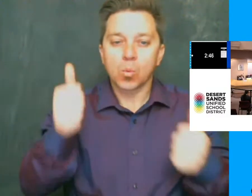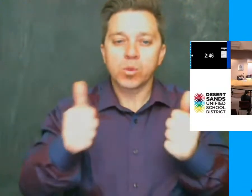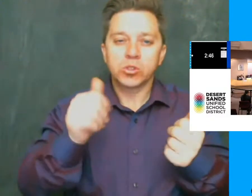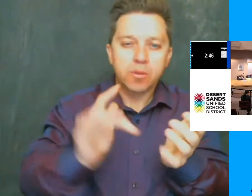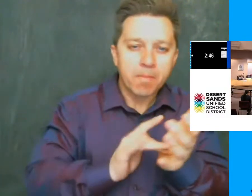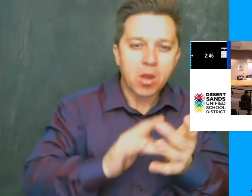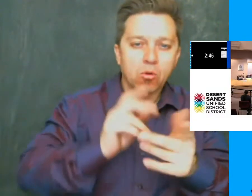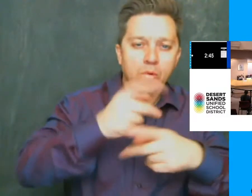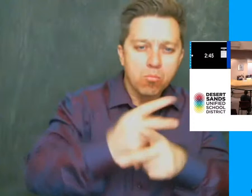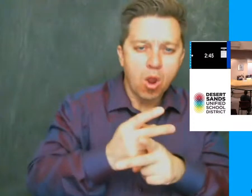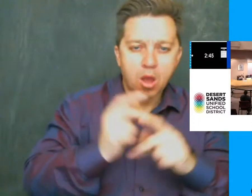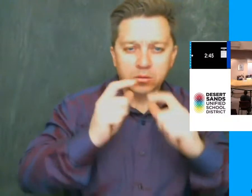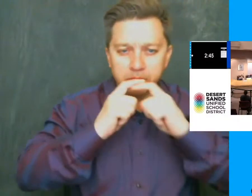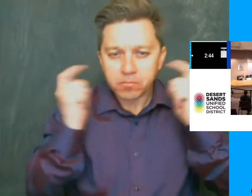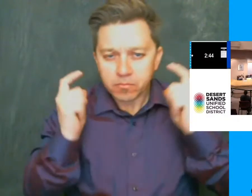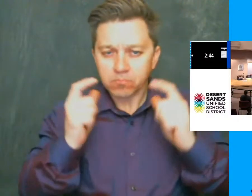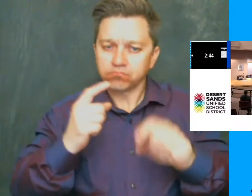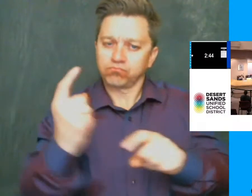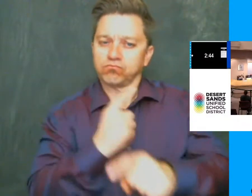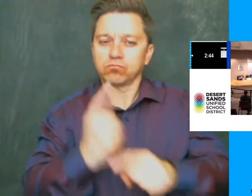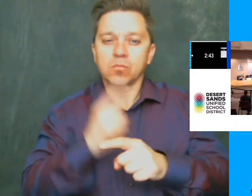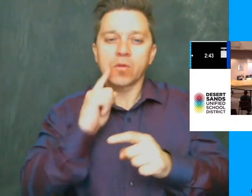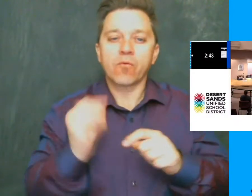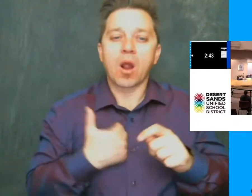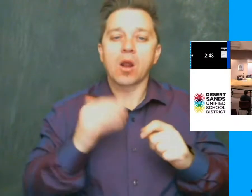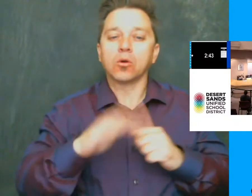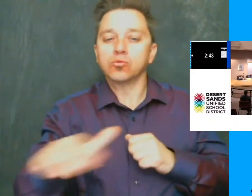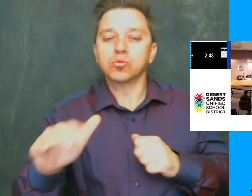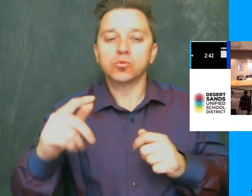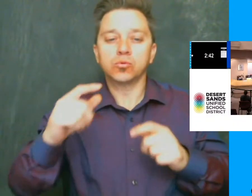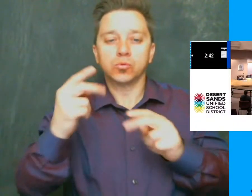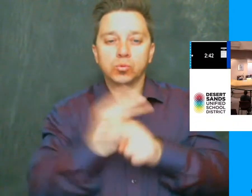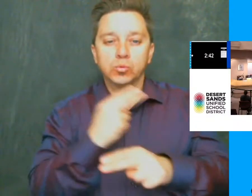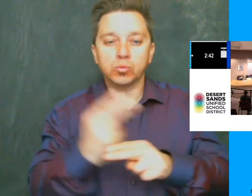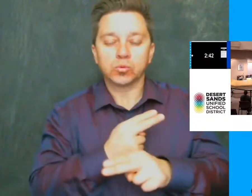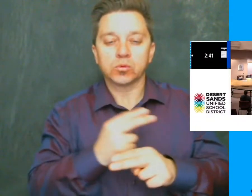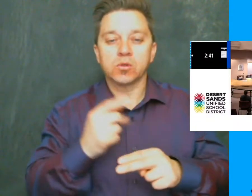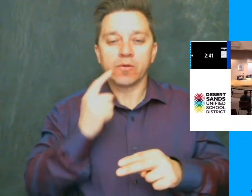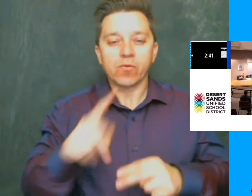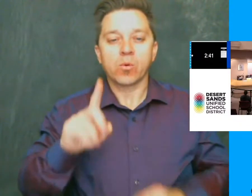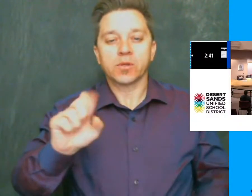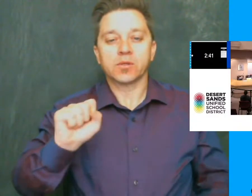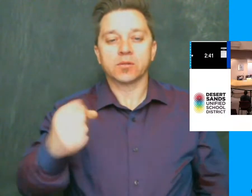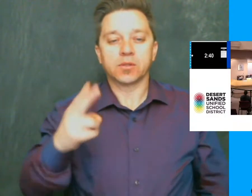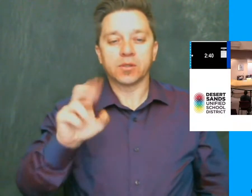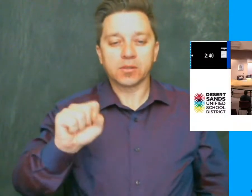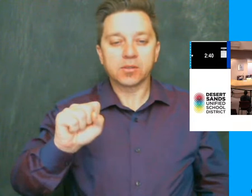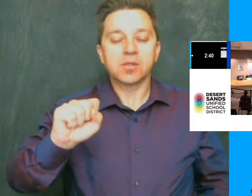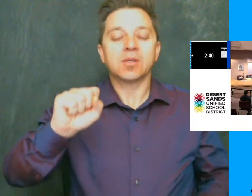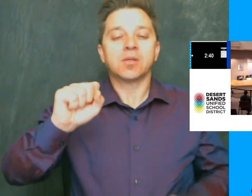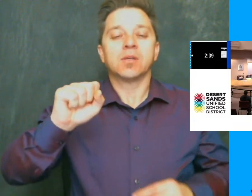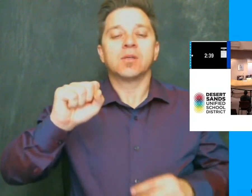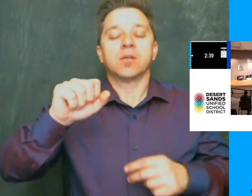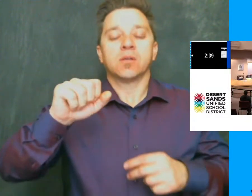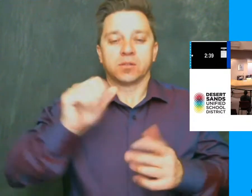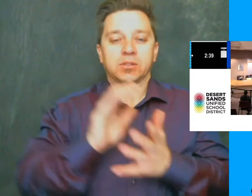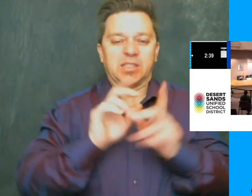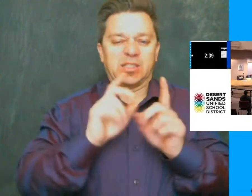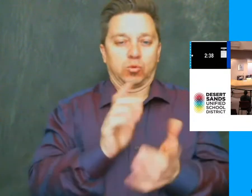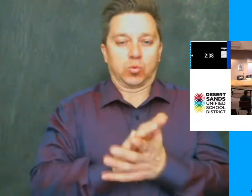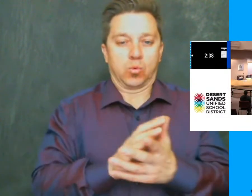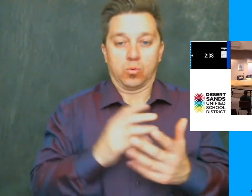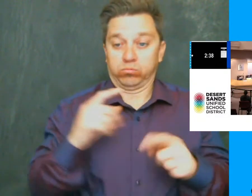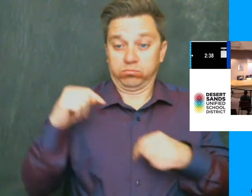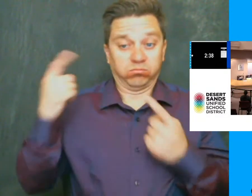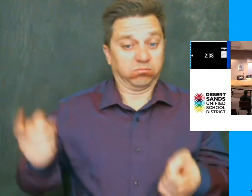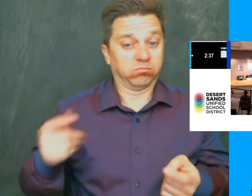product, face masks, is appropriate for our children to wear at Desert Sands District Schools. As of today, this request has